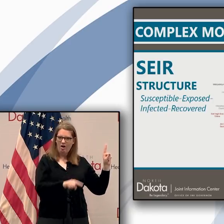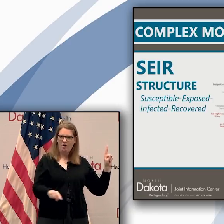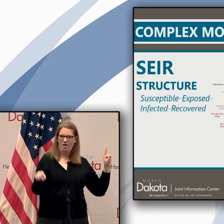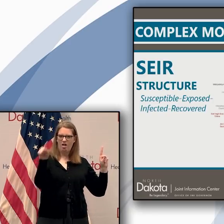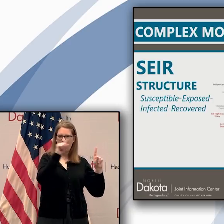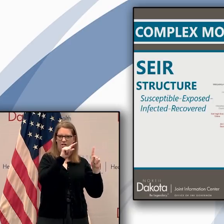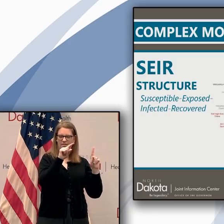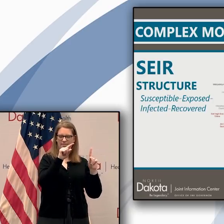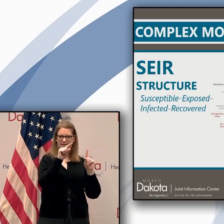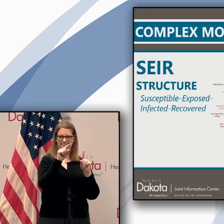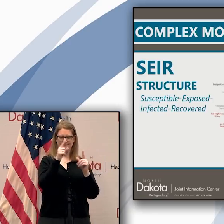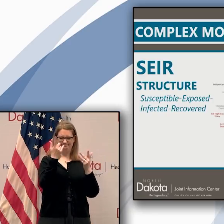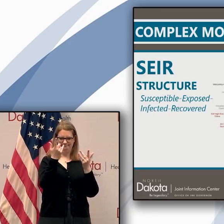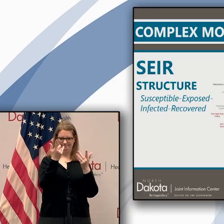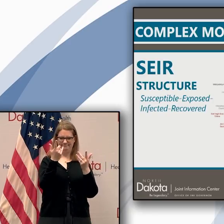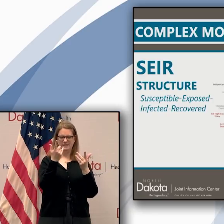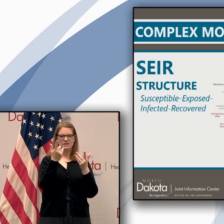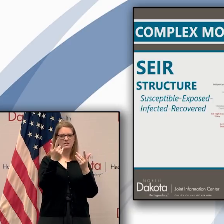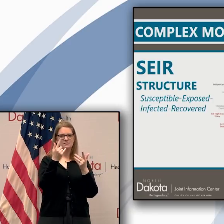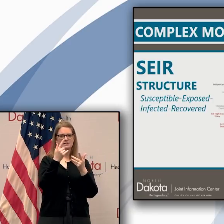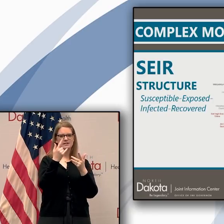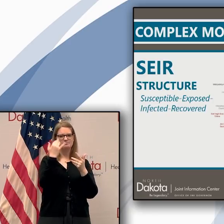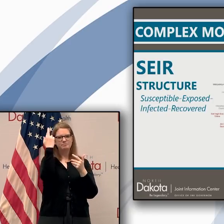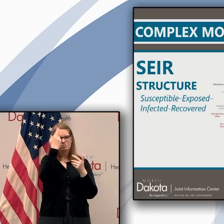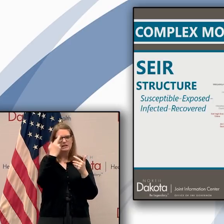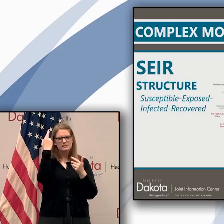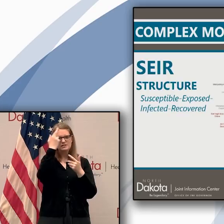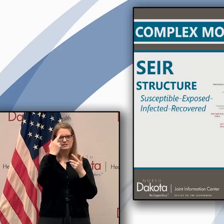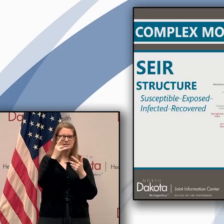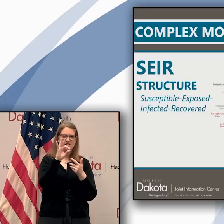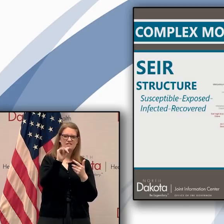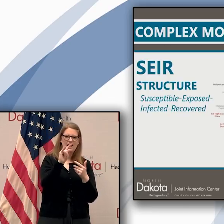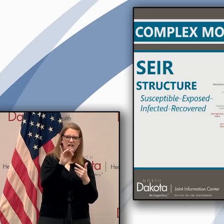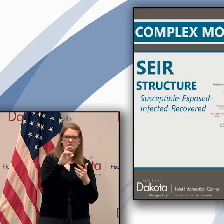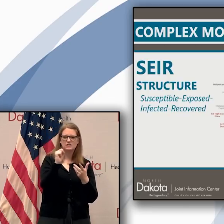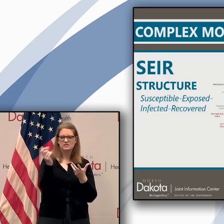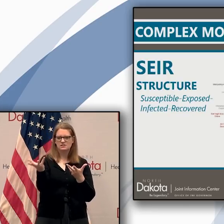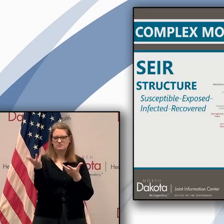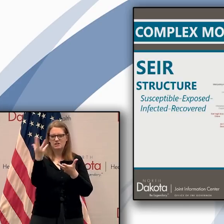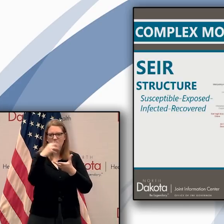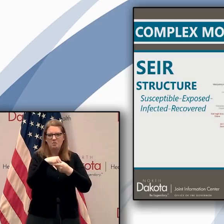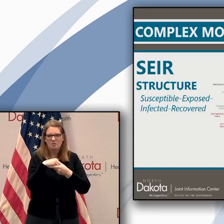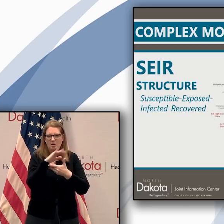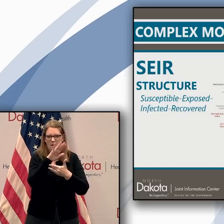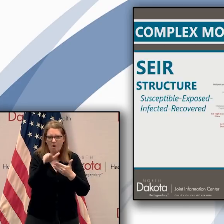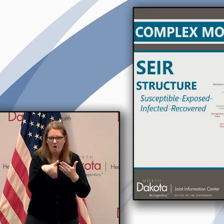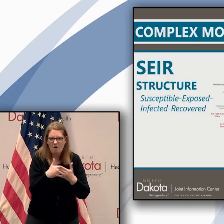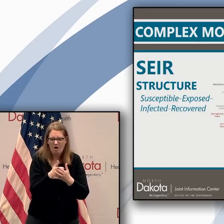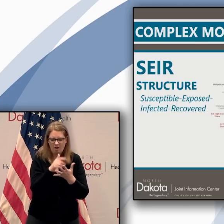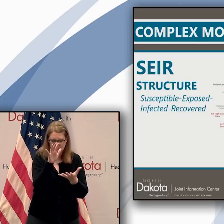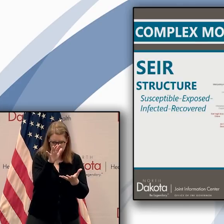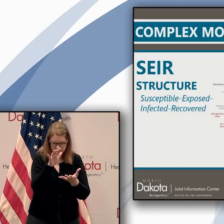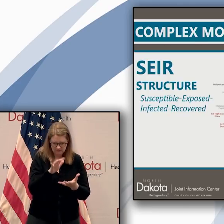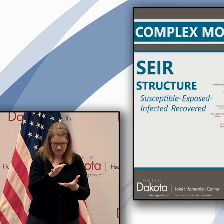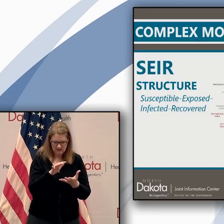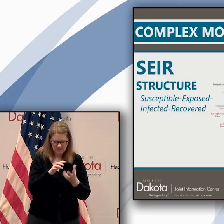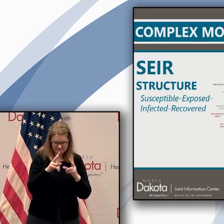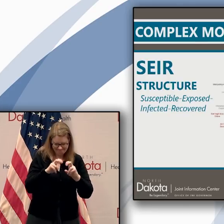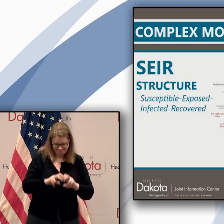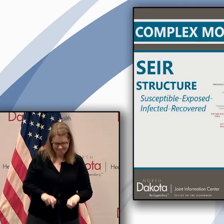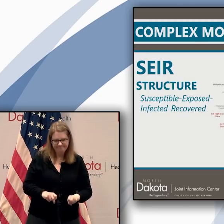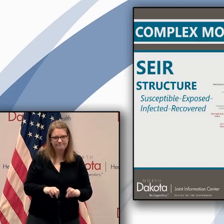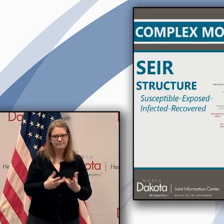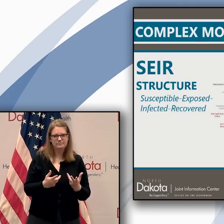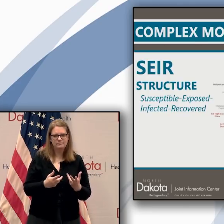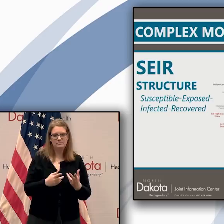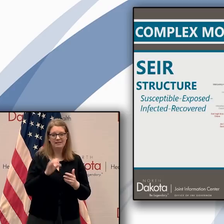to incorporate in our thinking. And all of these, again, represent potential, you